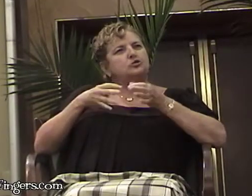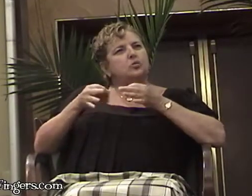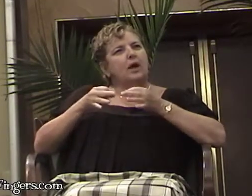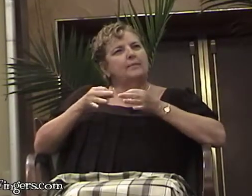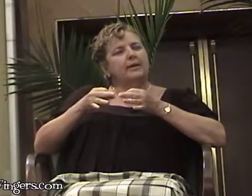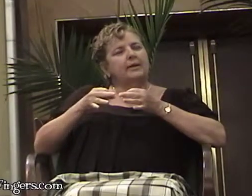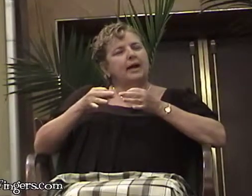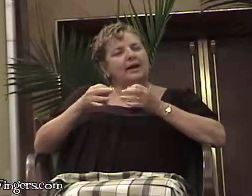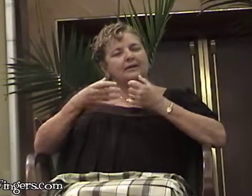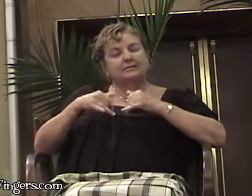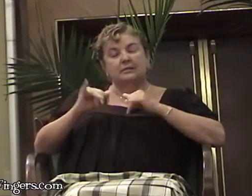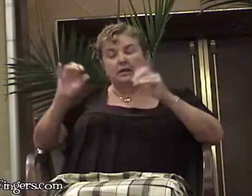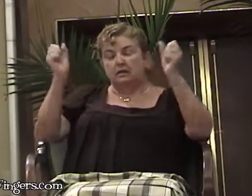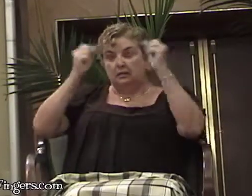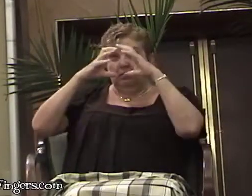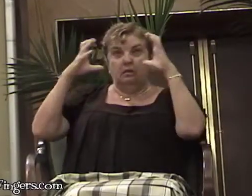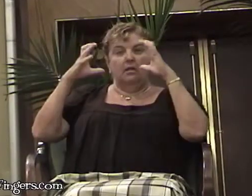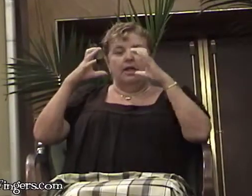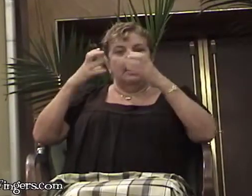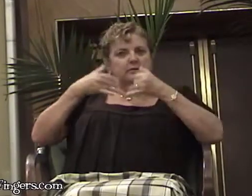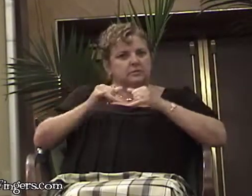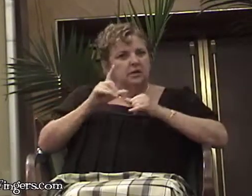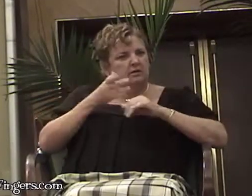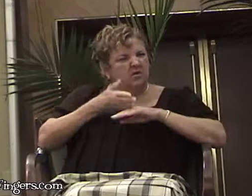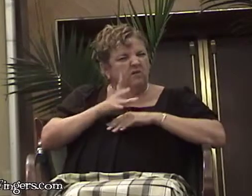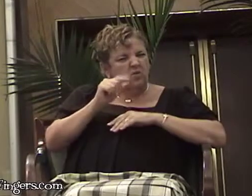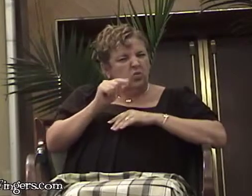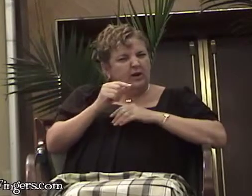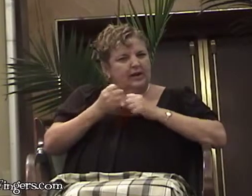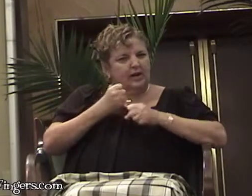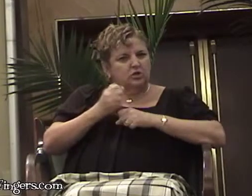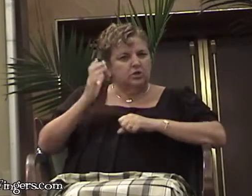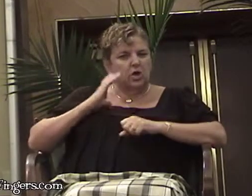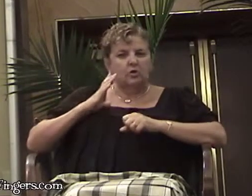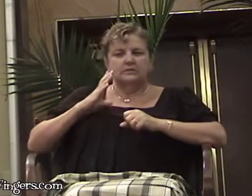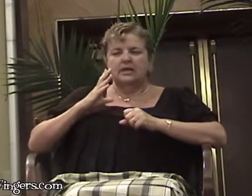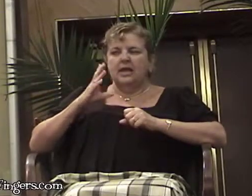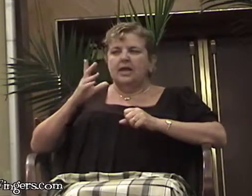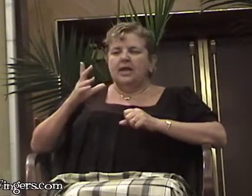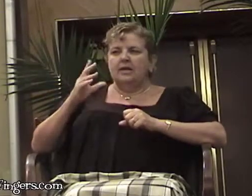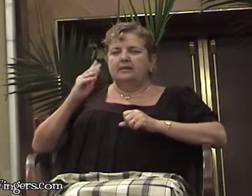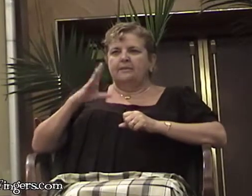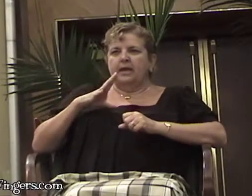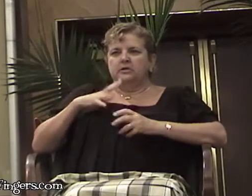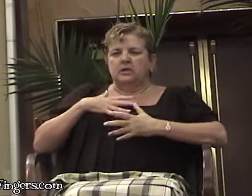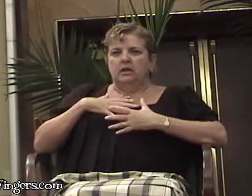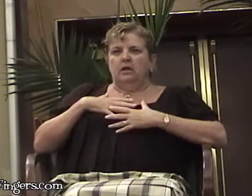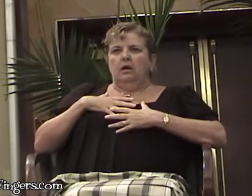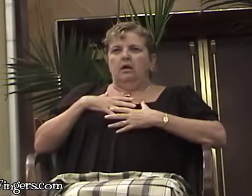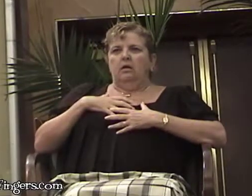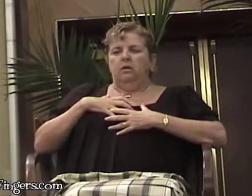like 20-some years ago. He slumped against the door, and I actually saw like the life leave this guy's